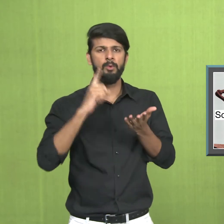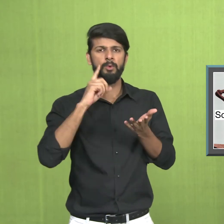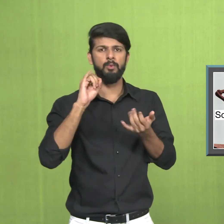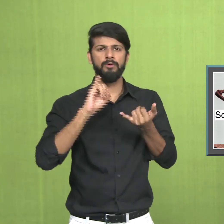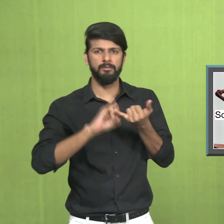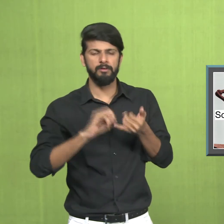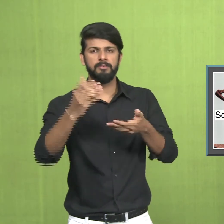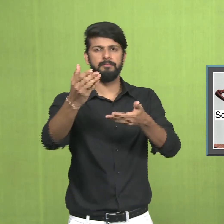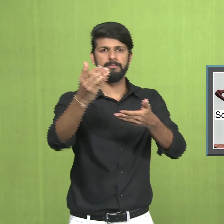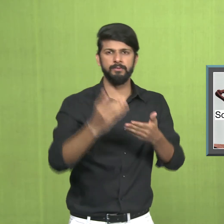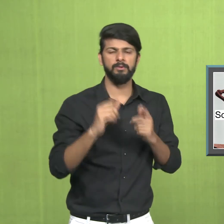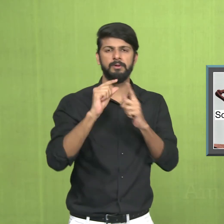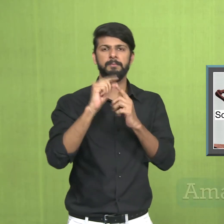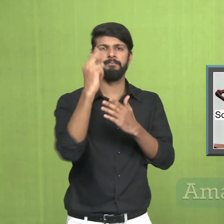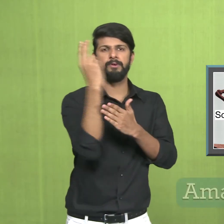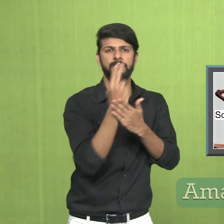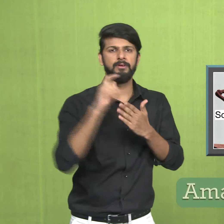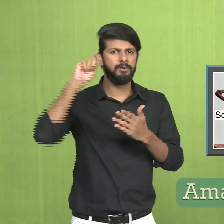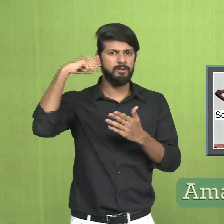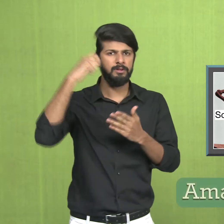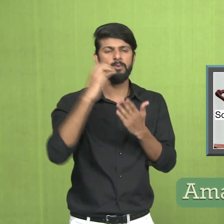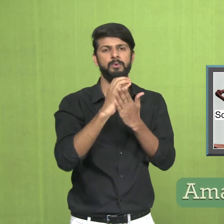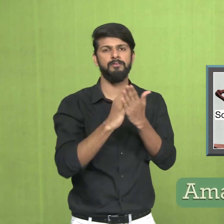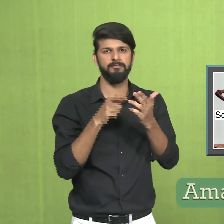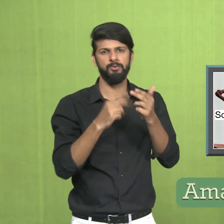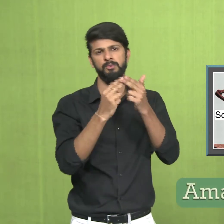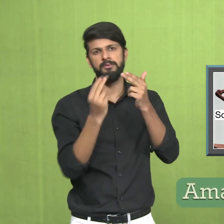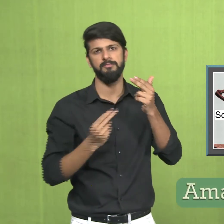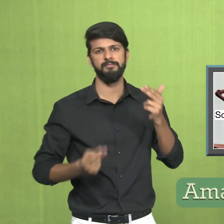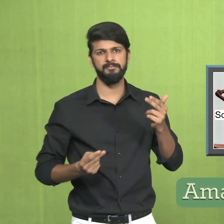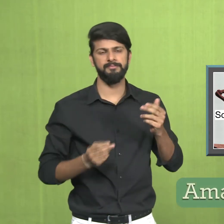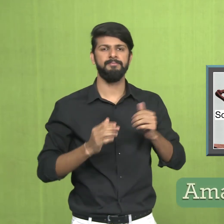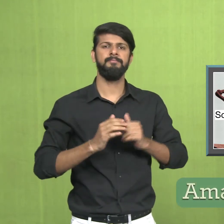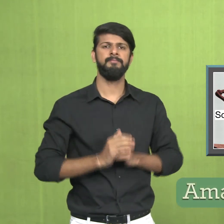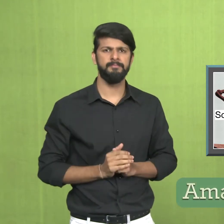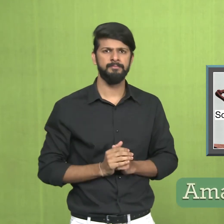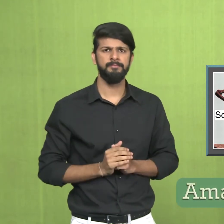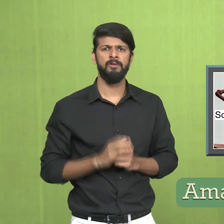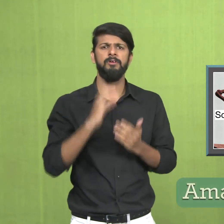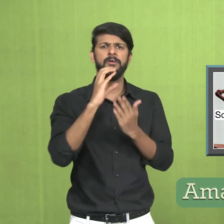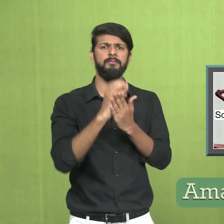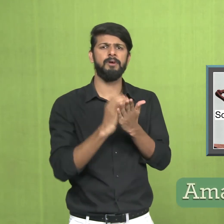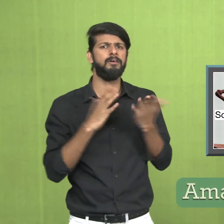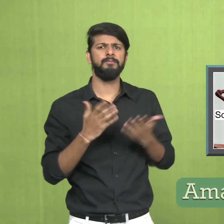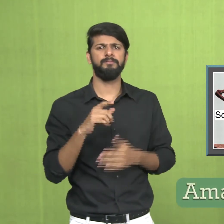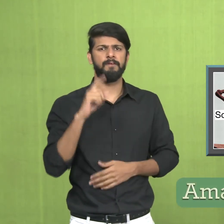Hello learners, NIOS welcomes you to painting subject video series. This is lesson